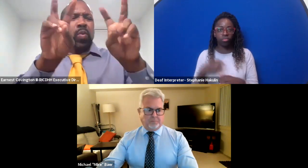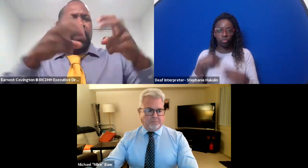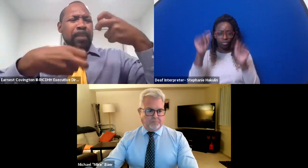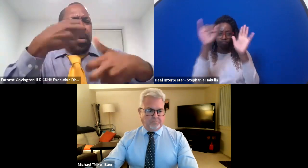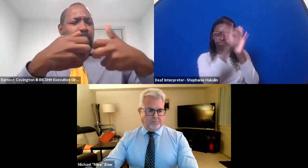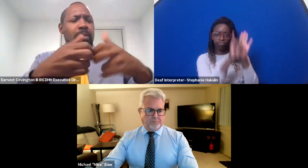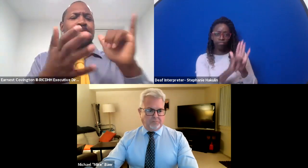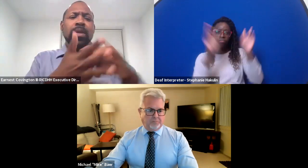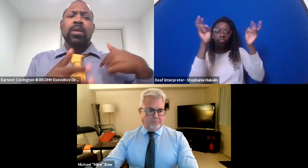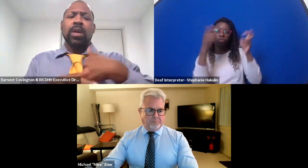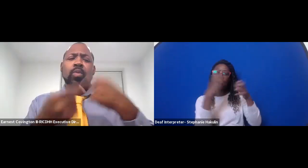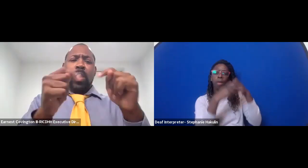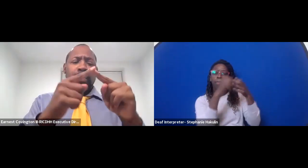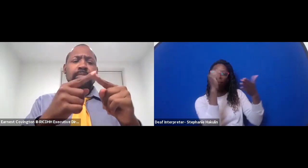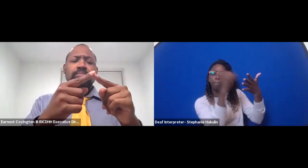going to the emergency room.